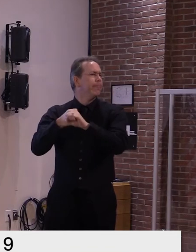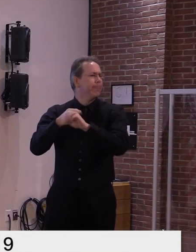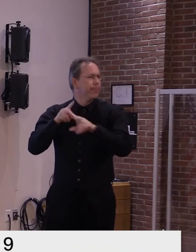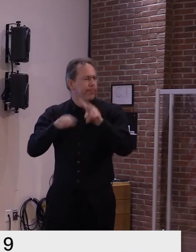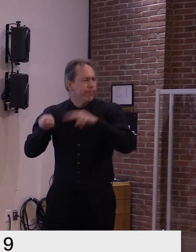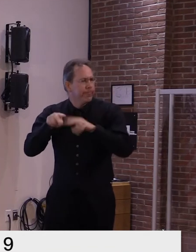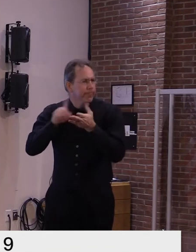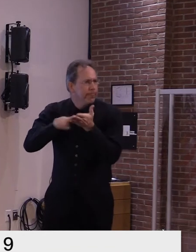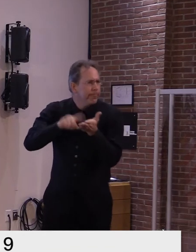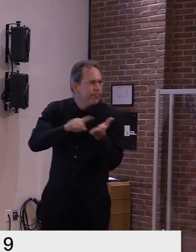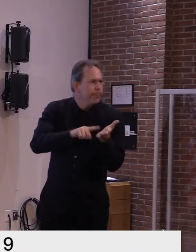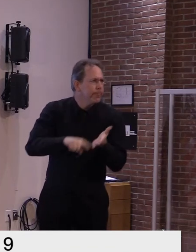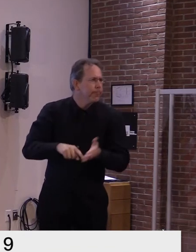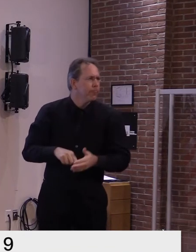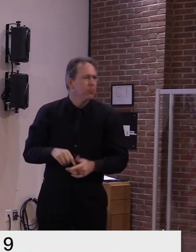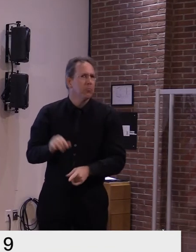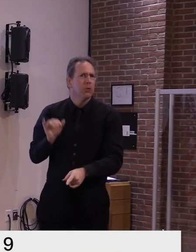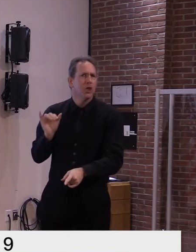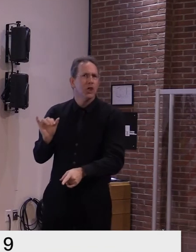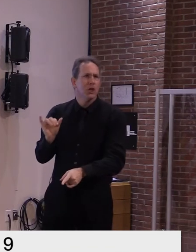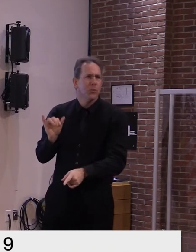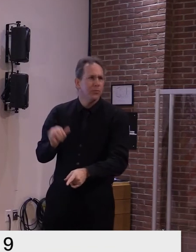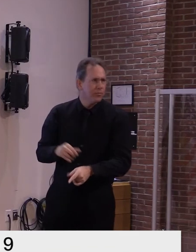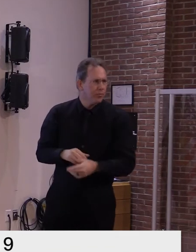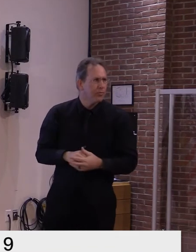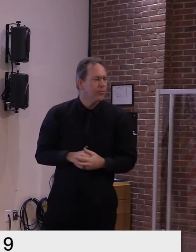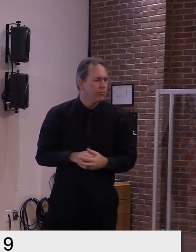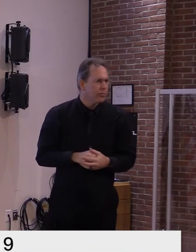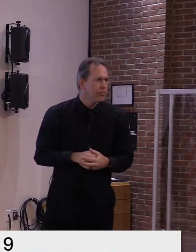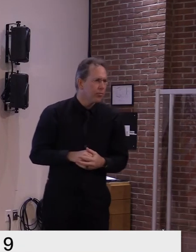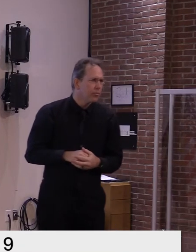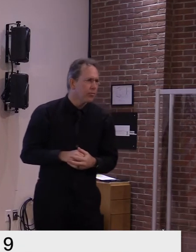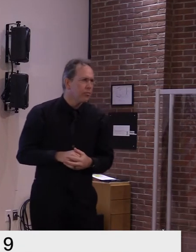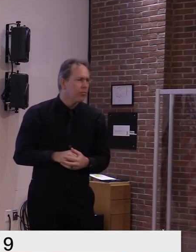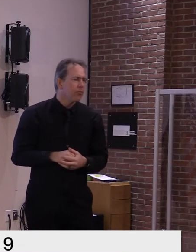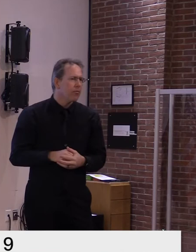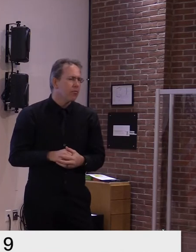Has the administration made any determinations as to whether,